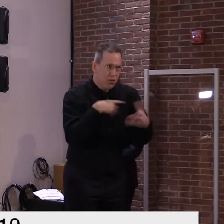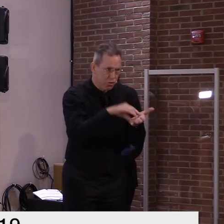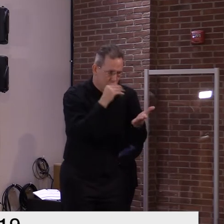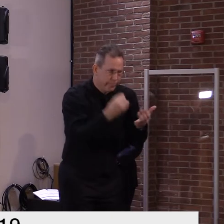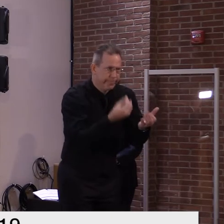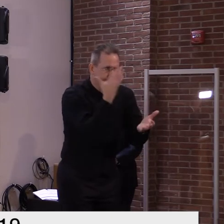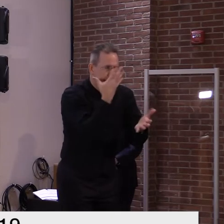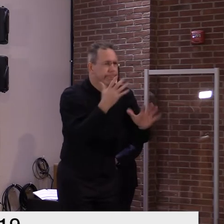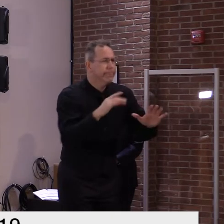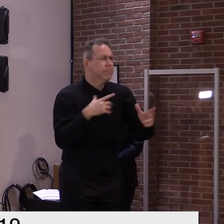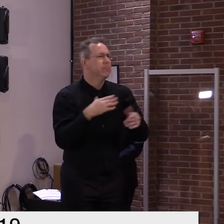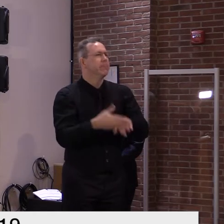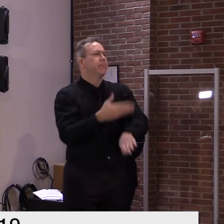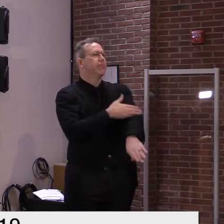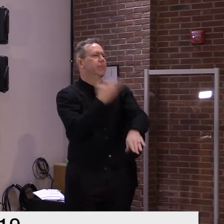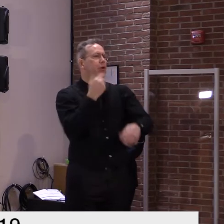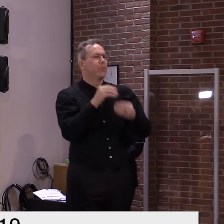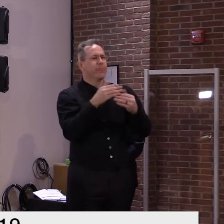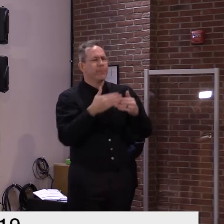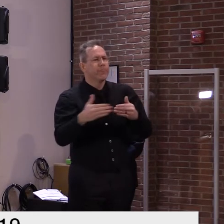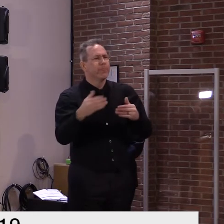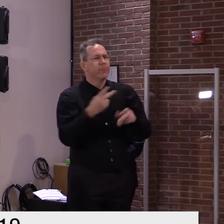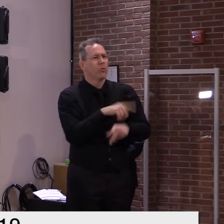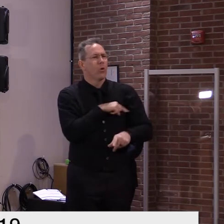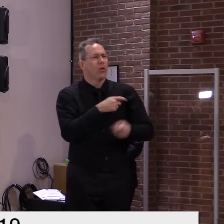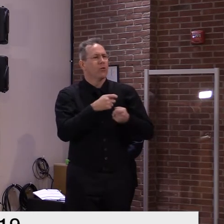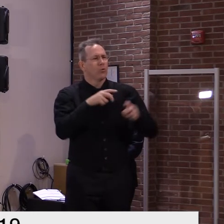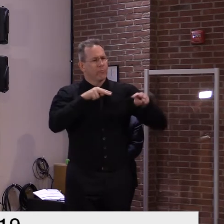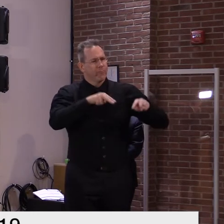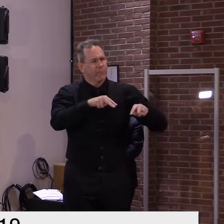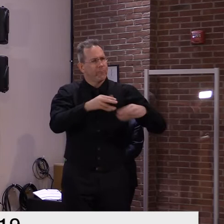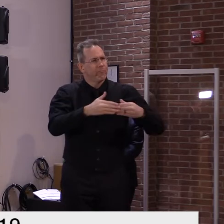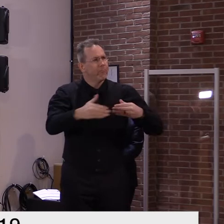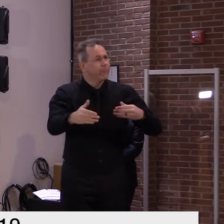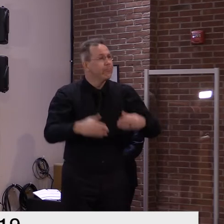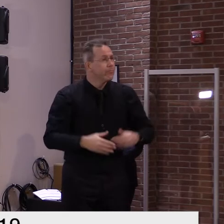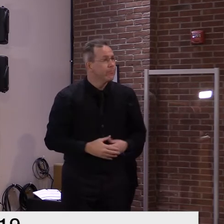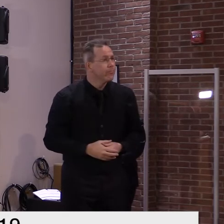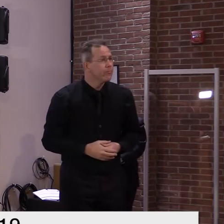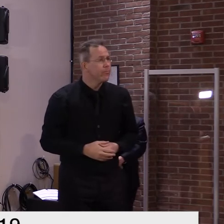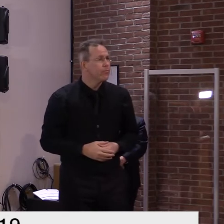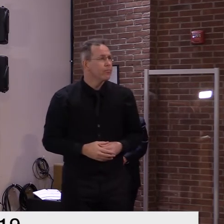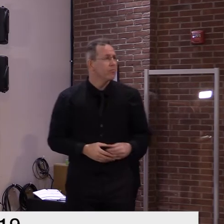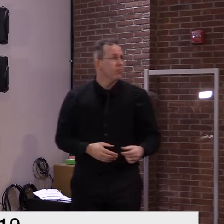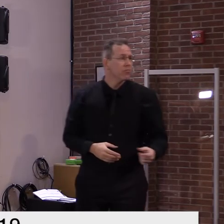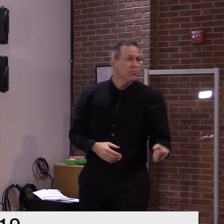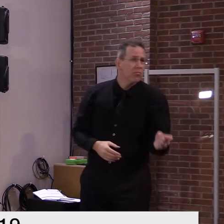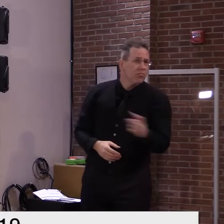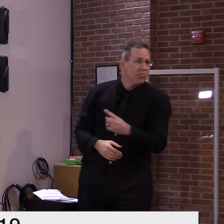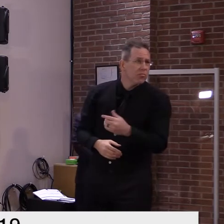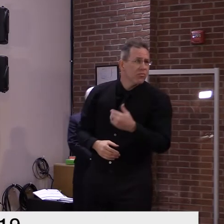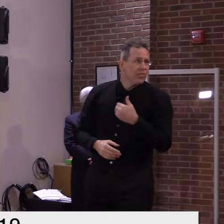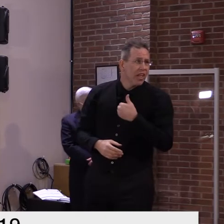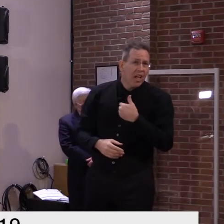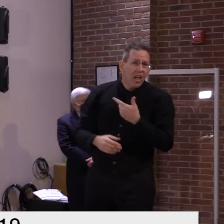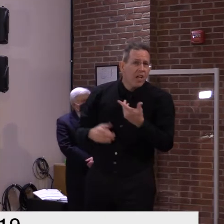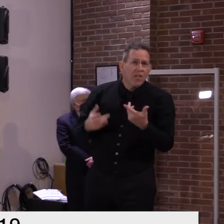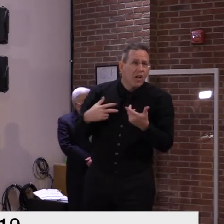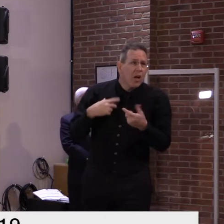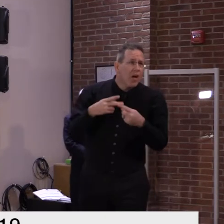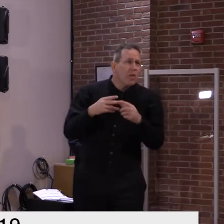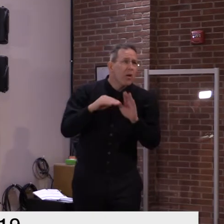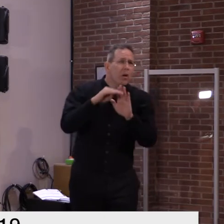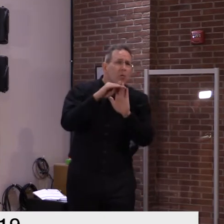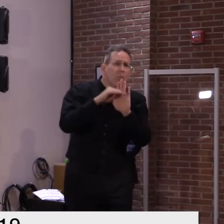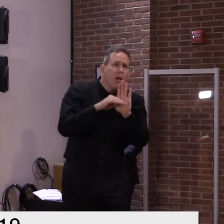Well, I assume there are ongoing protocols, you know, even a year ago or 2 years ago, there would have been quality control protocols.